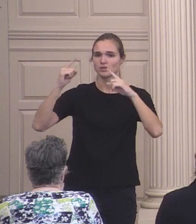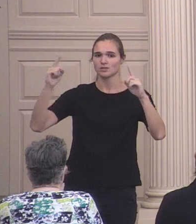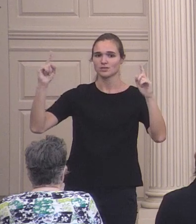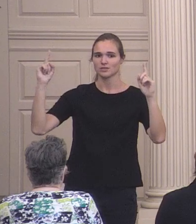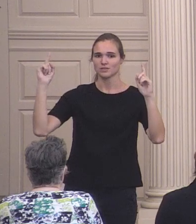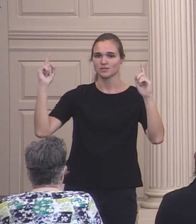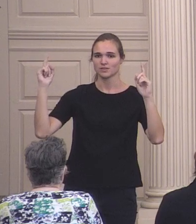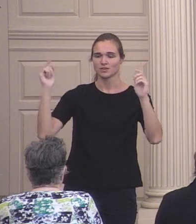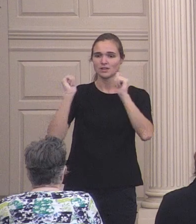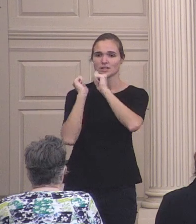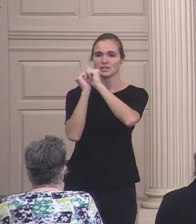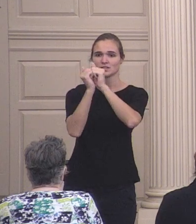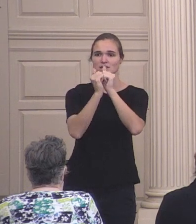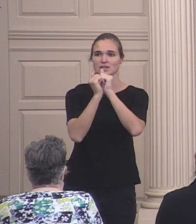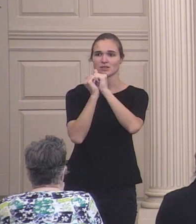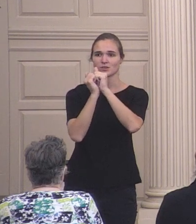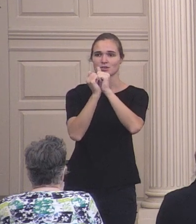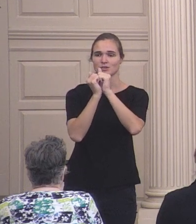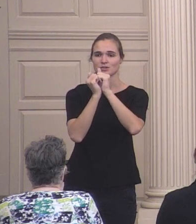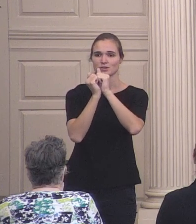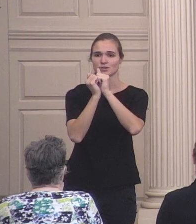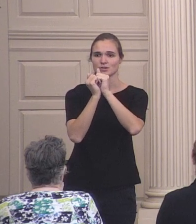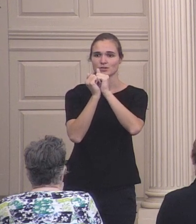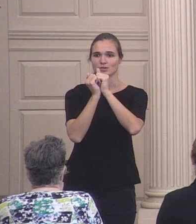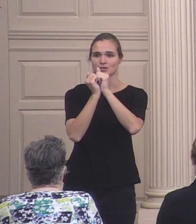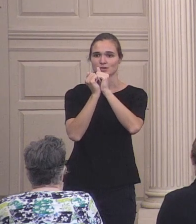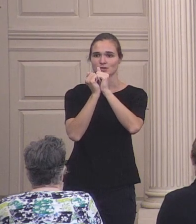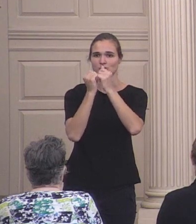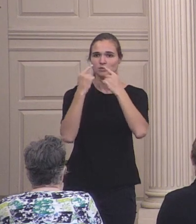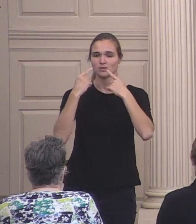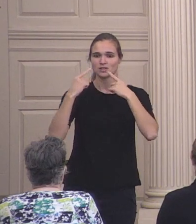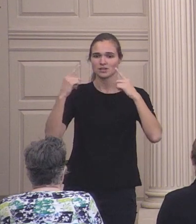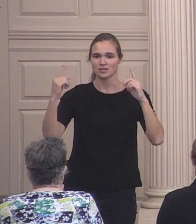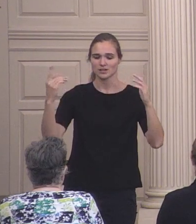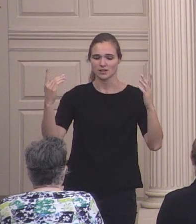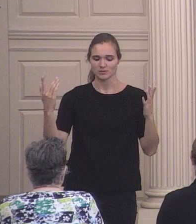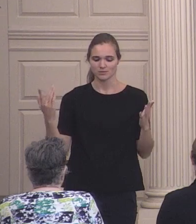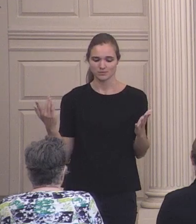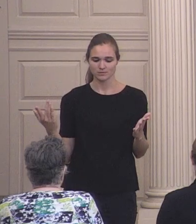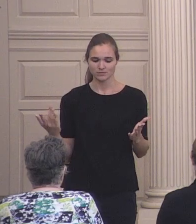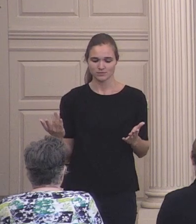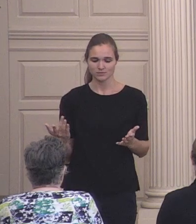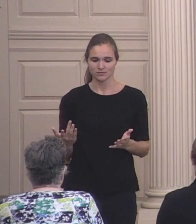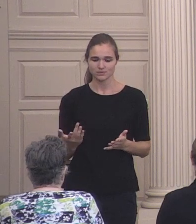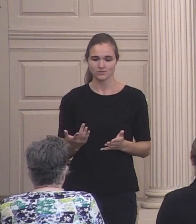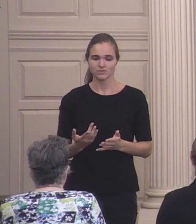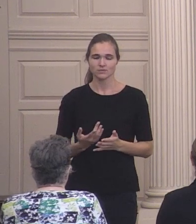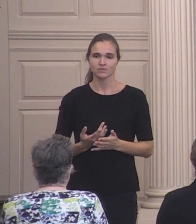as with one voice we acclaim.